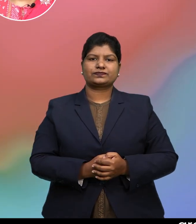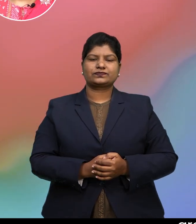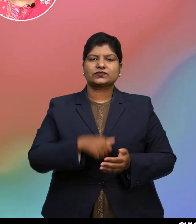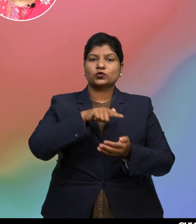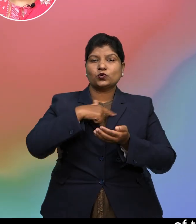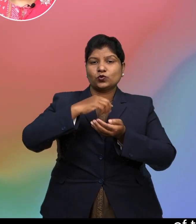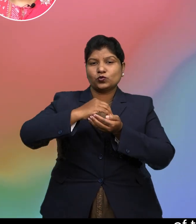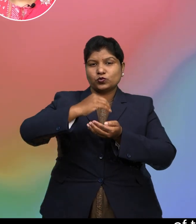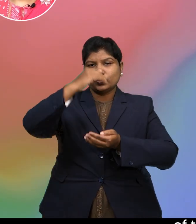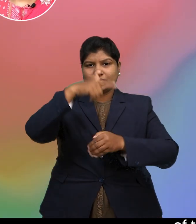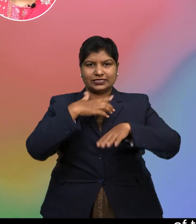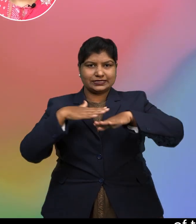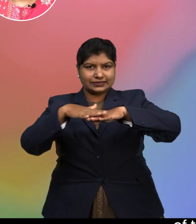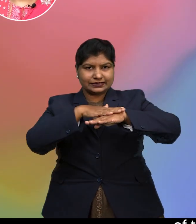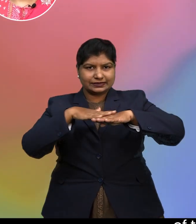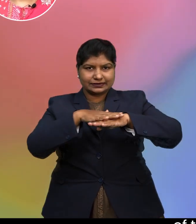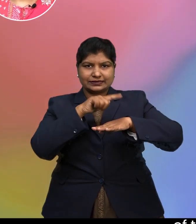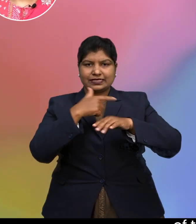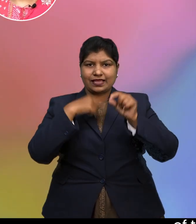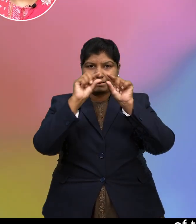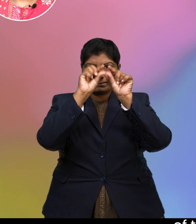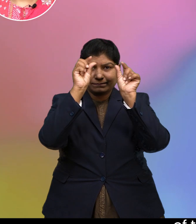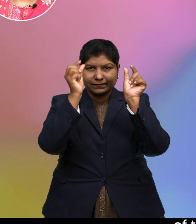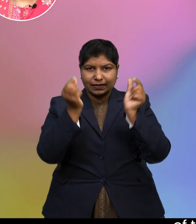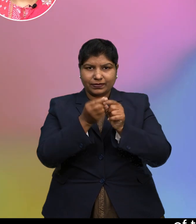grow from the surface of the outer membrane